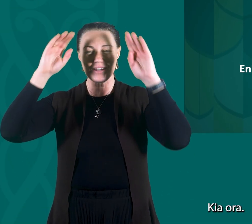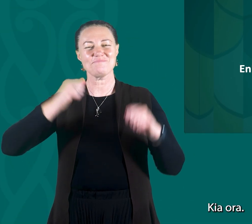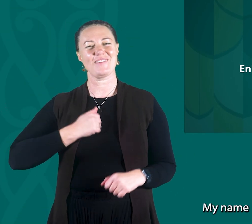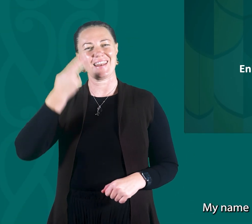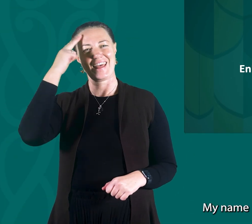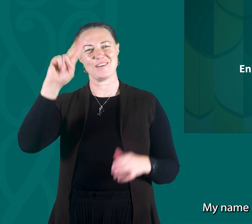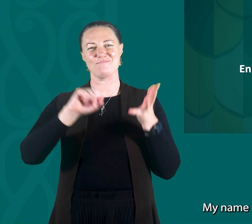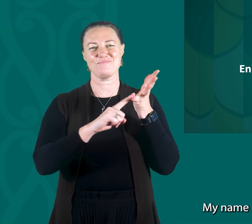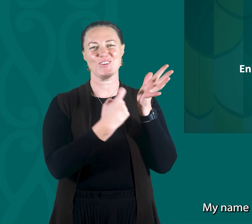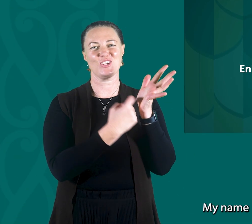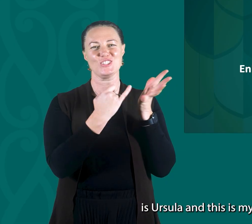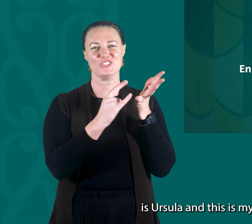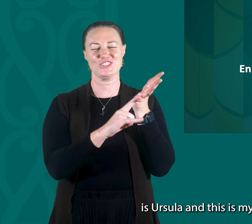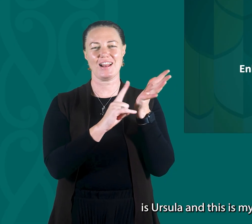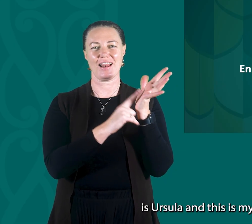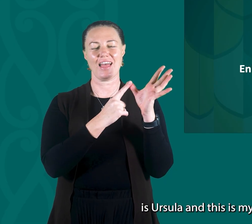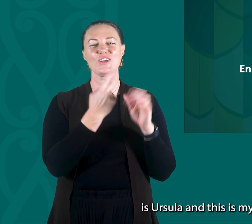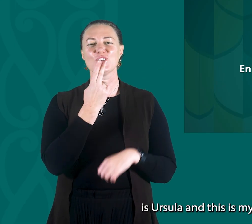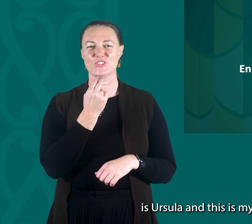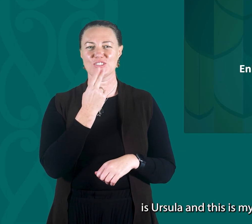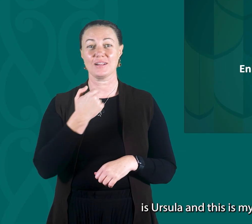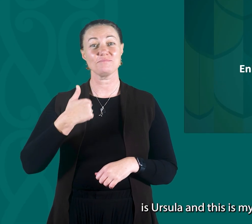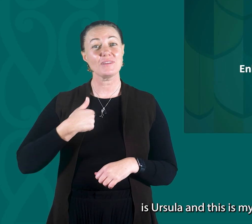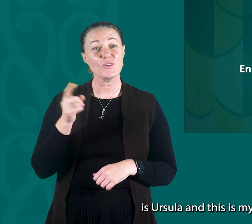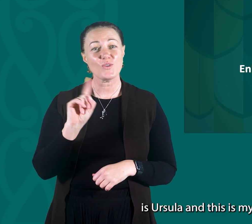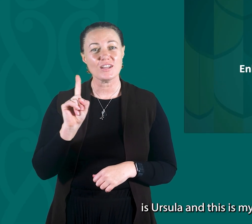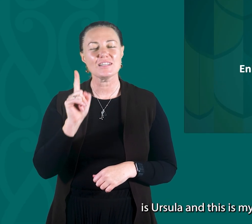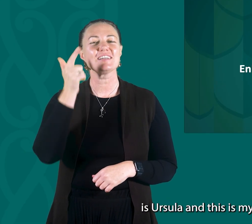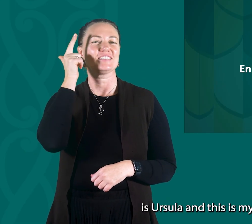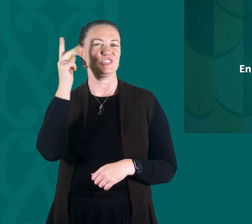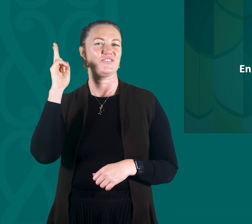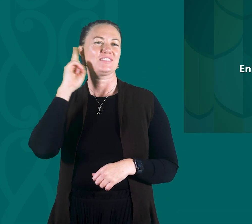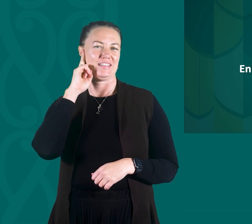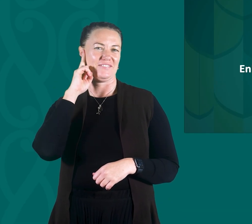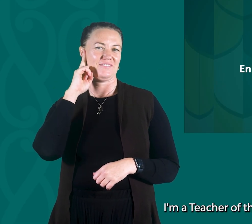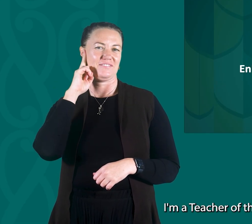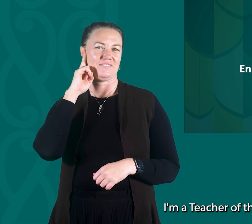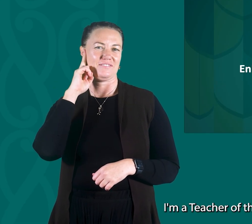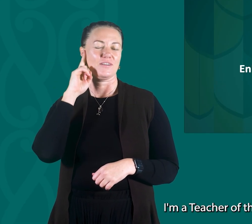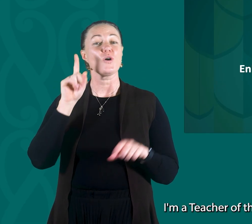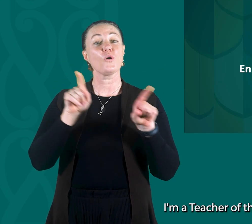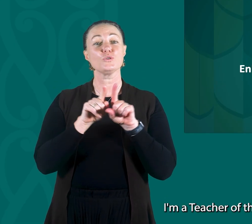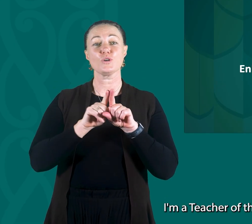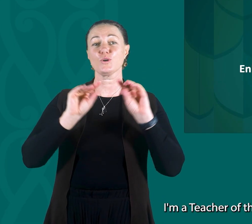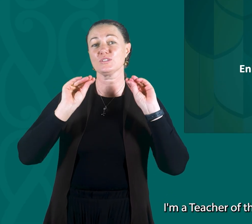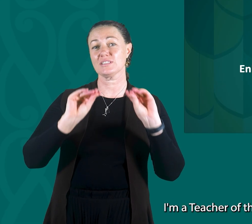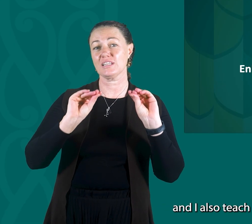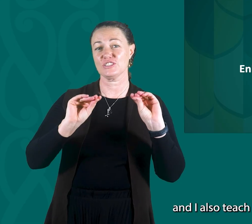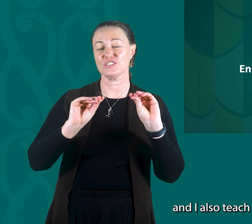Kia ora. My name is Ursula, and this is my sign name. I'm a teacher of the deaf, and I